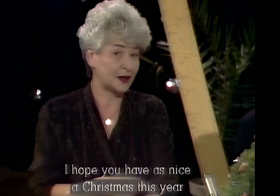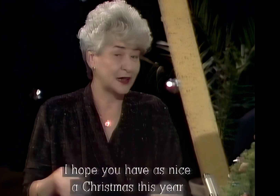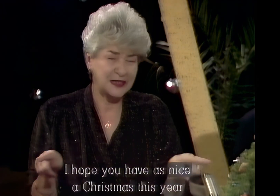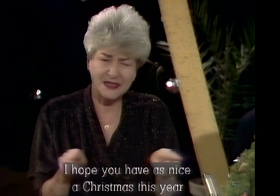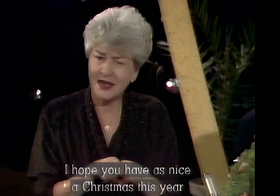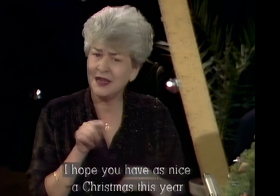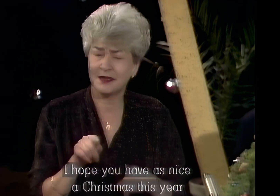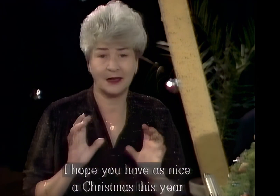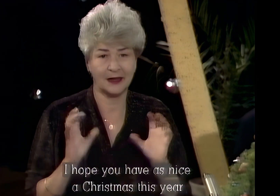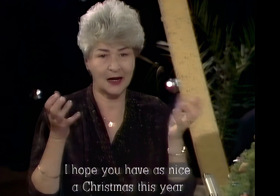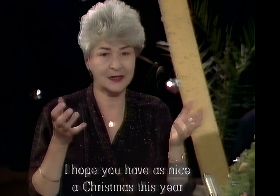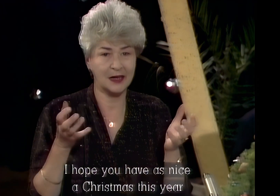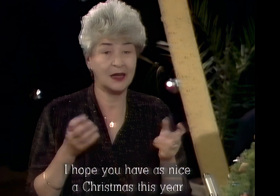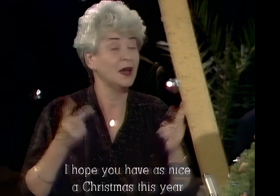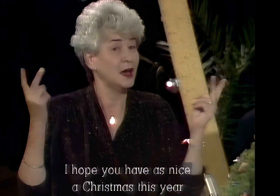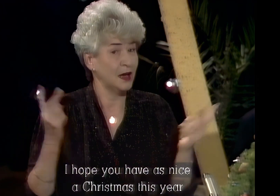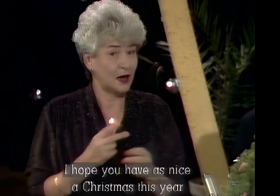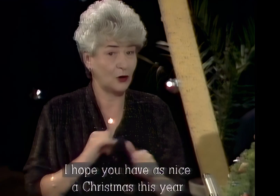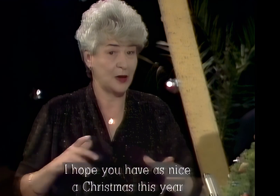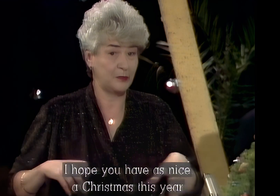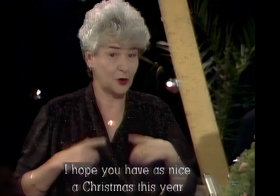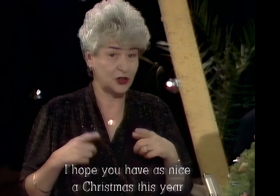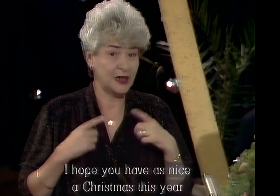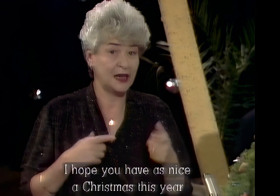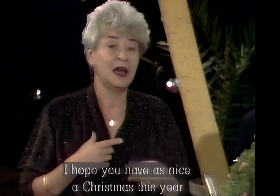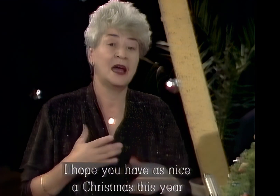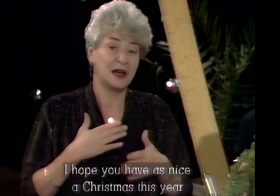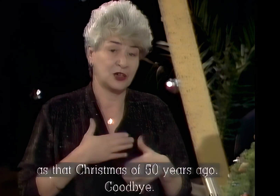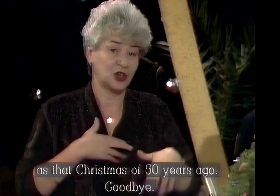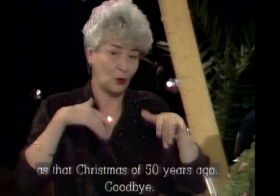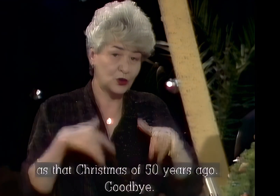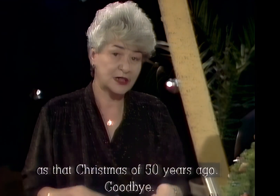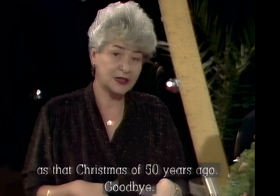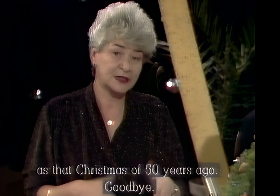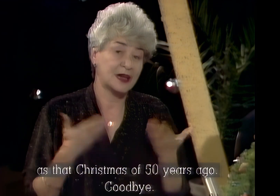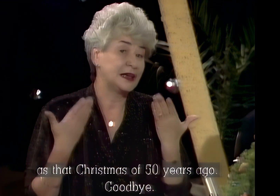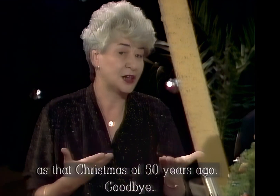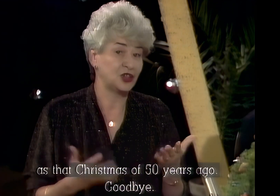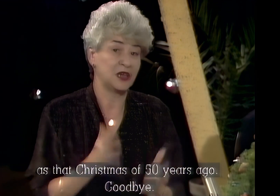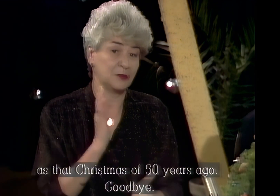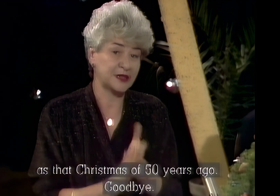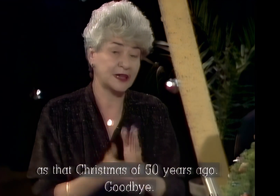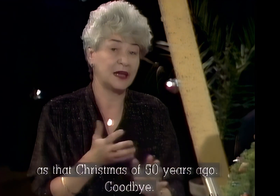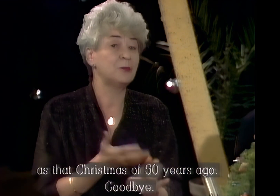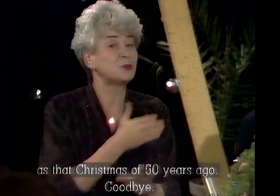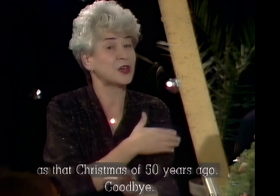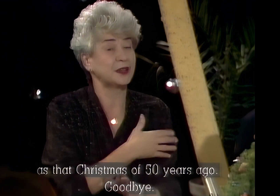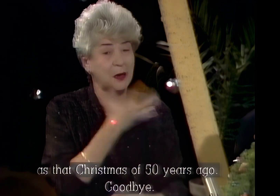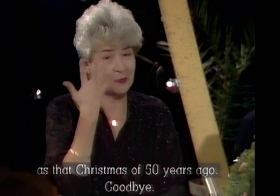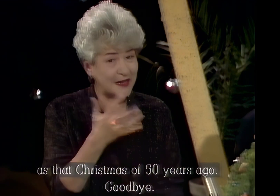svátky stejně tak krásně, jako je prožili naše účastnice dnešní besedy před